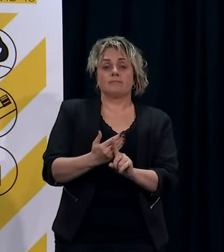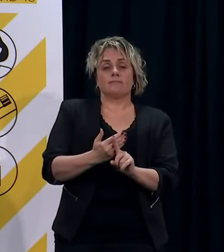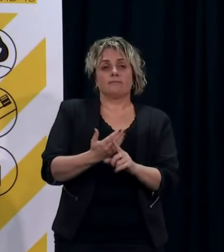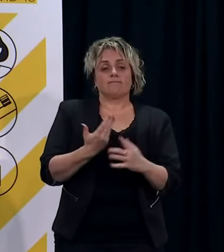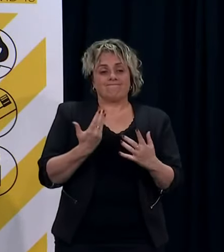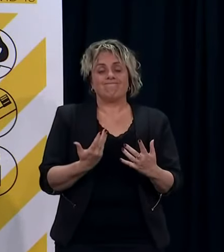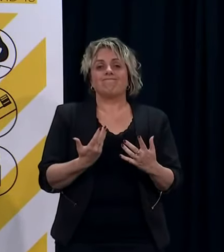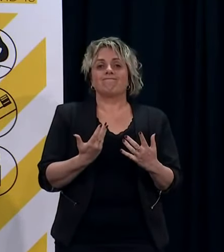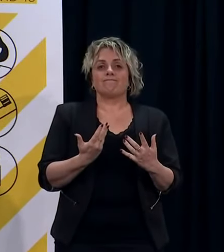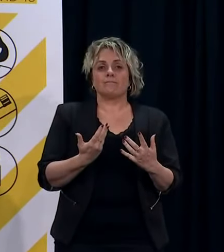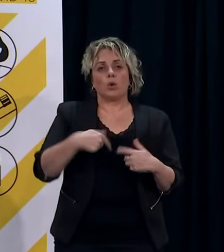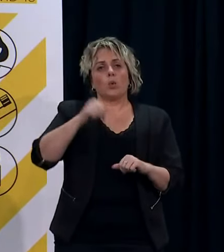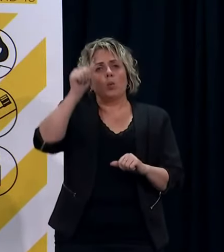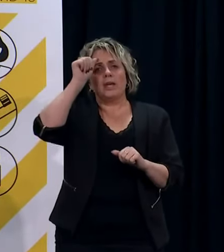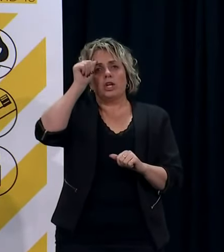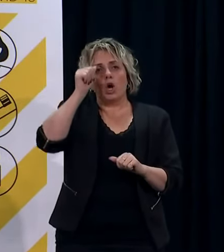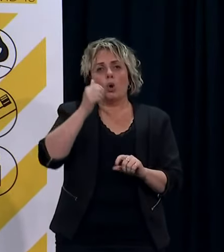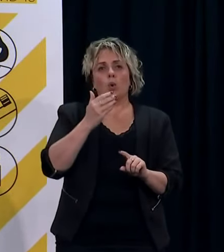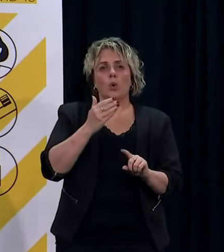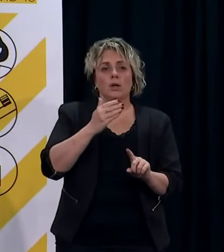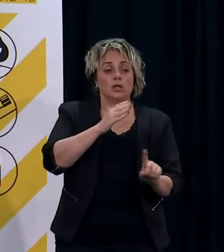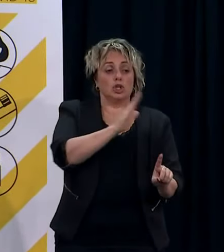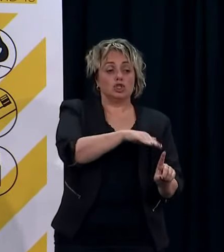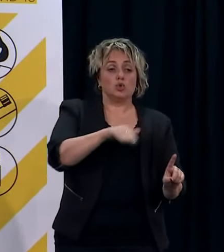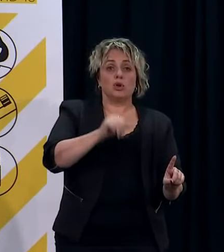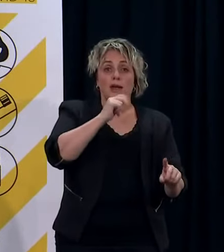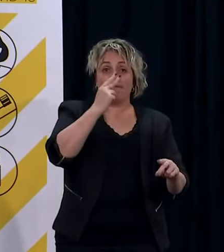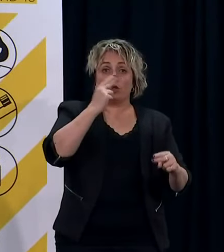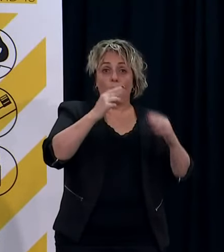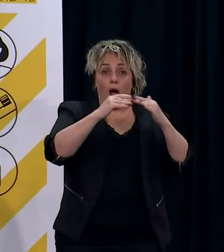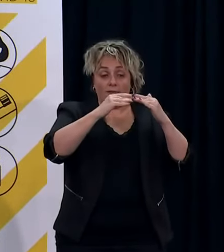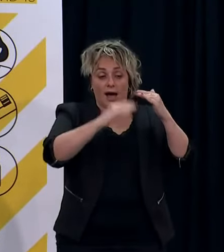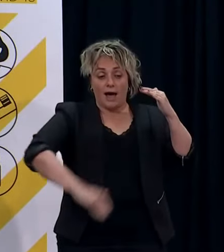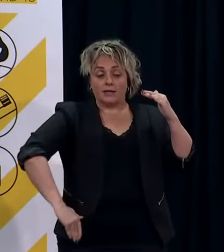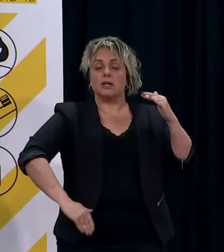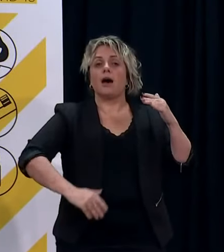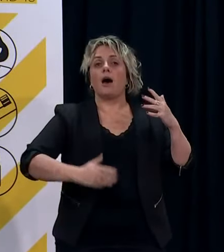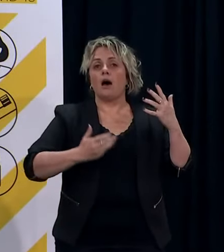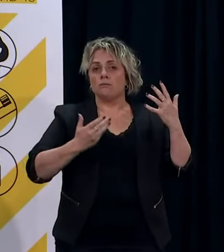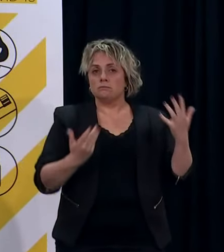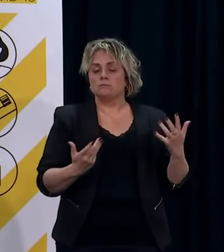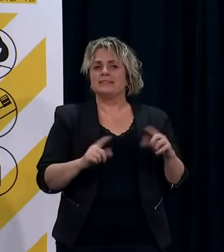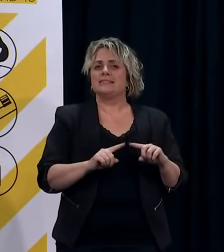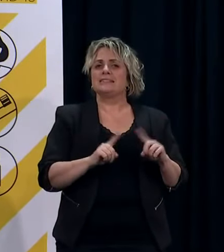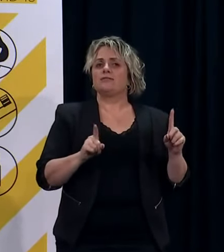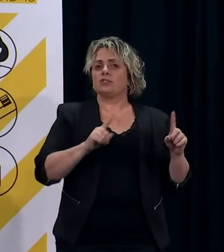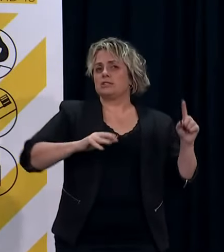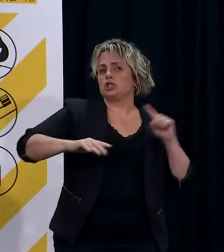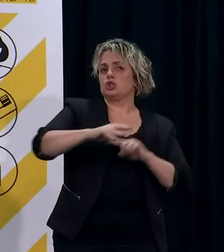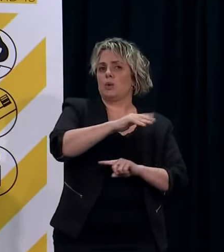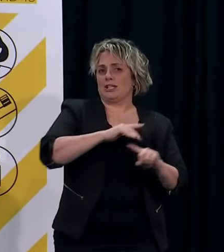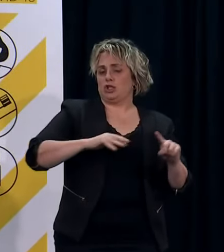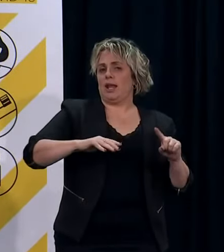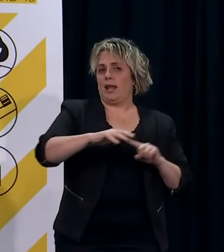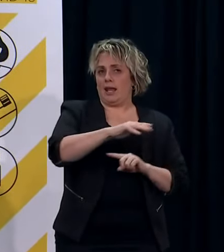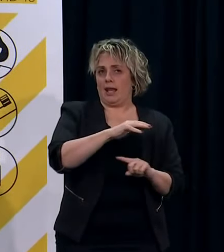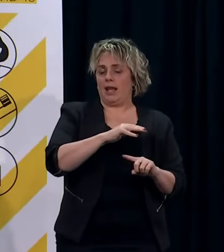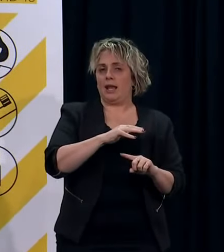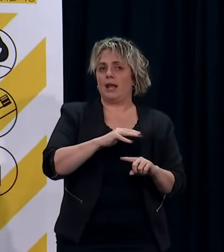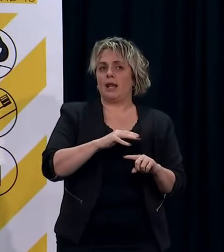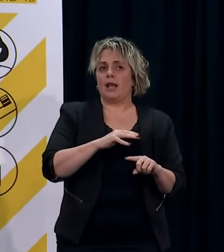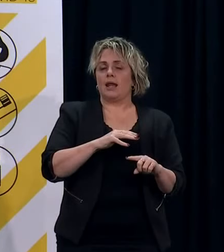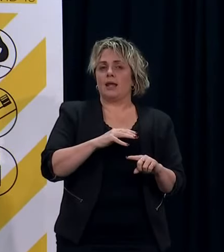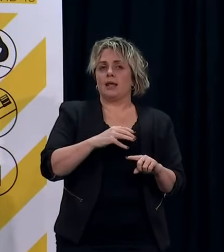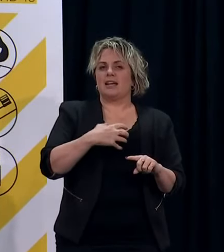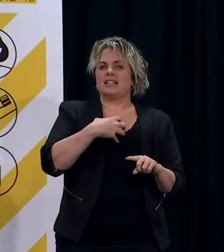for children certainly under the age of 12, so any younger than secondary school or high school, it's harder to be assured that they are able